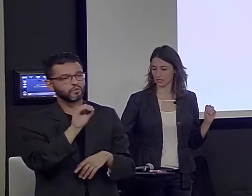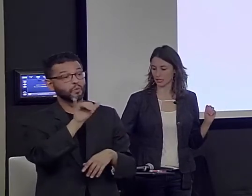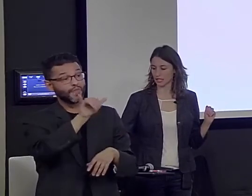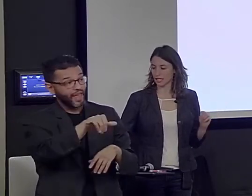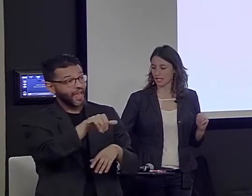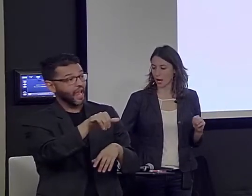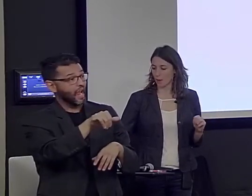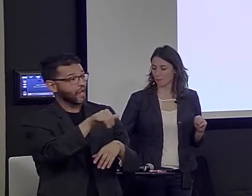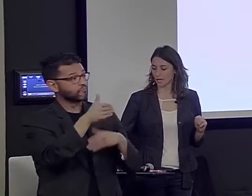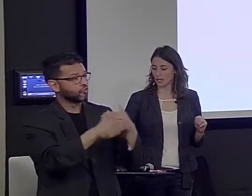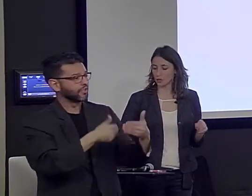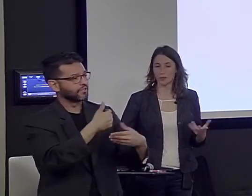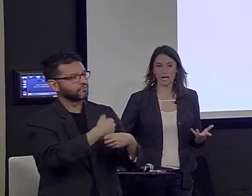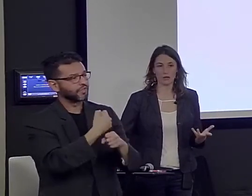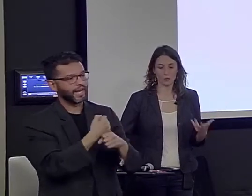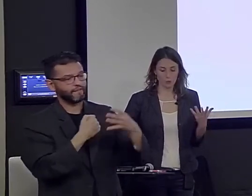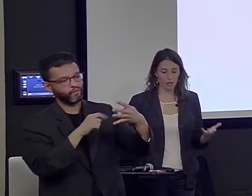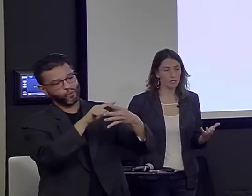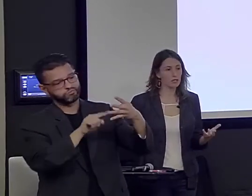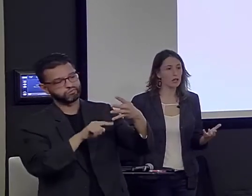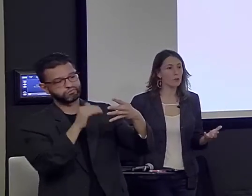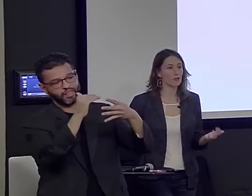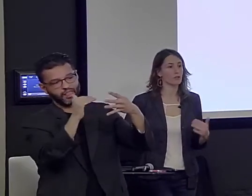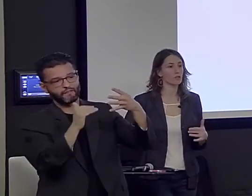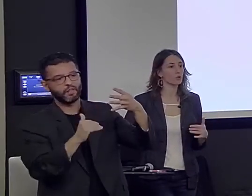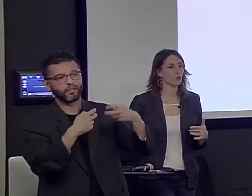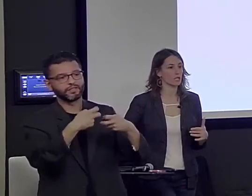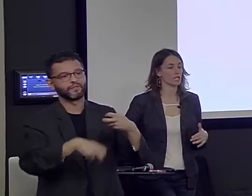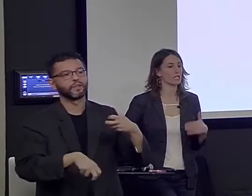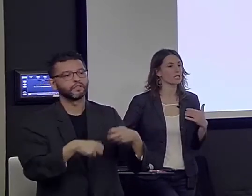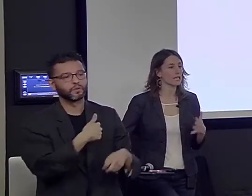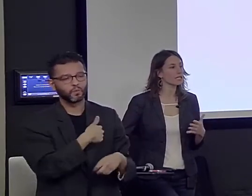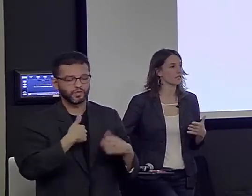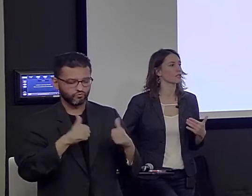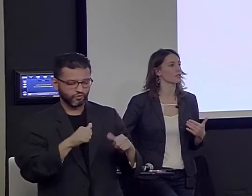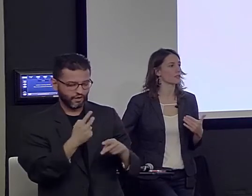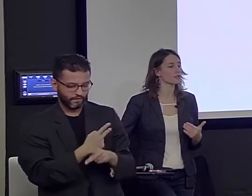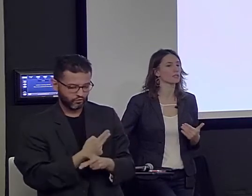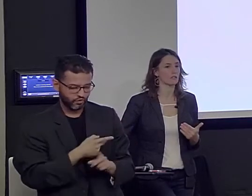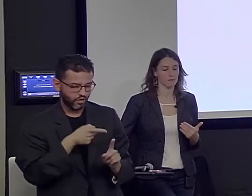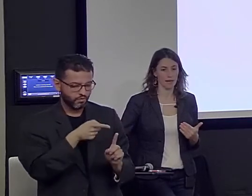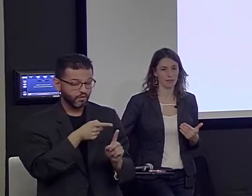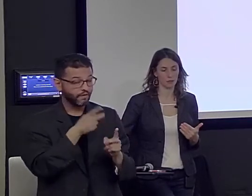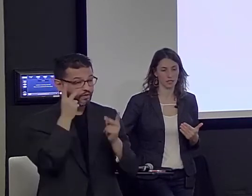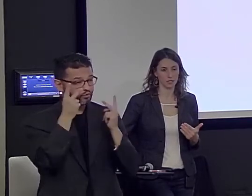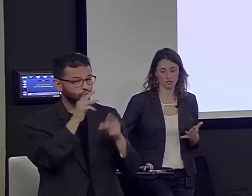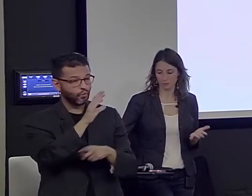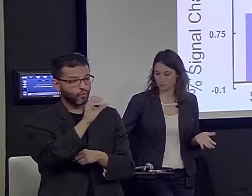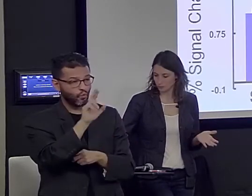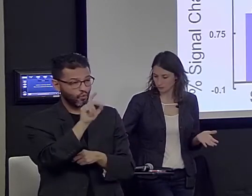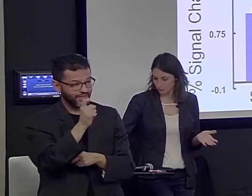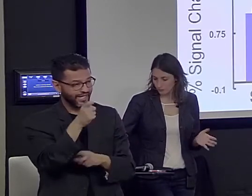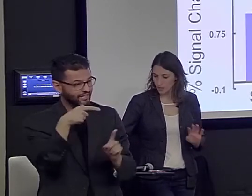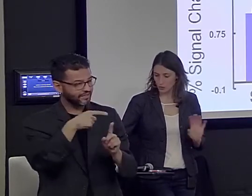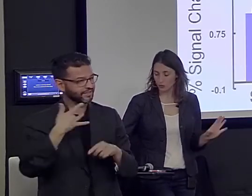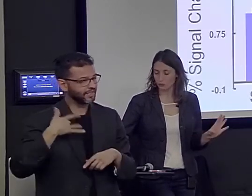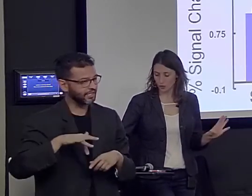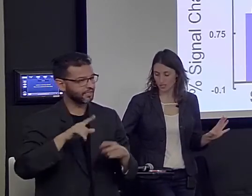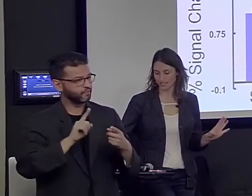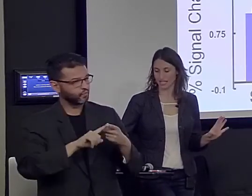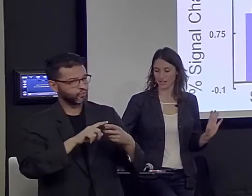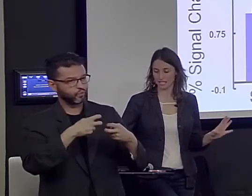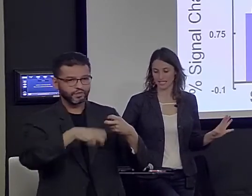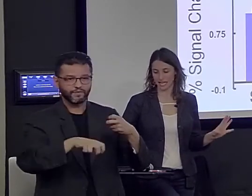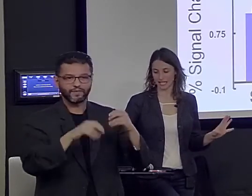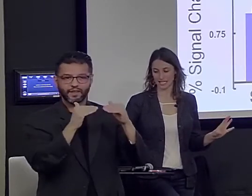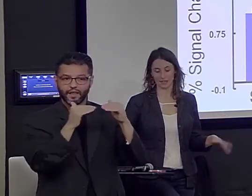difficulty. And so we wanted to know whether the visual cortex is sensitive to the difficulty of math equations. So the